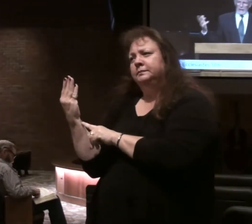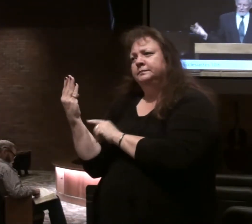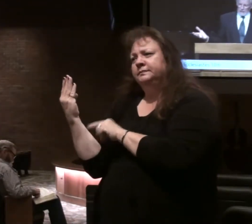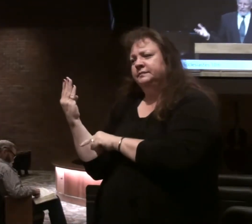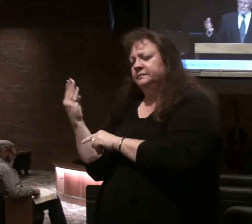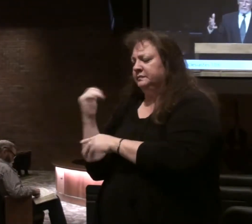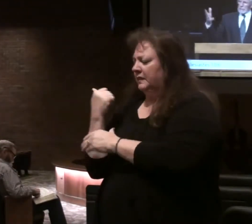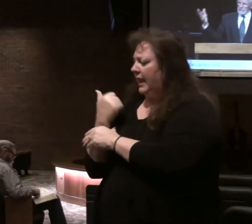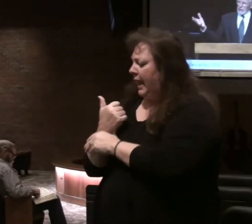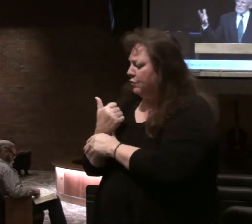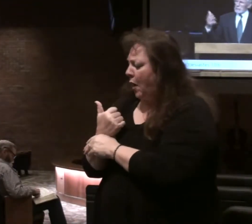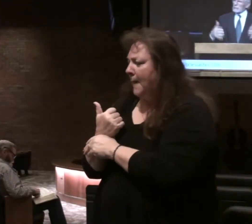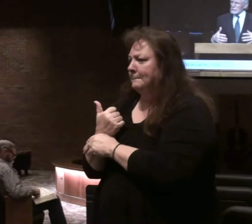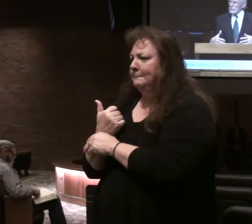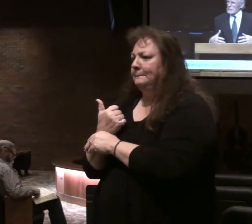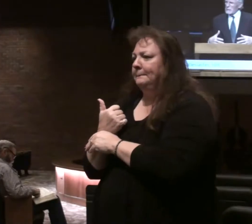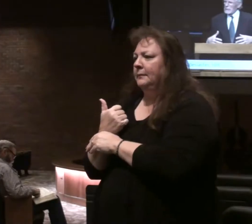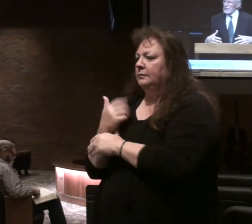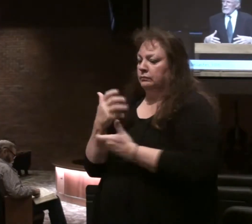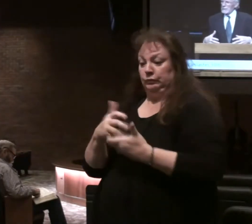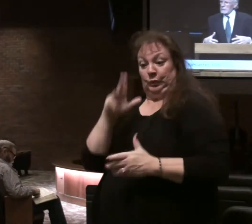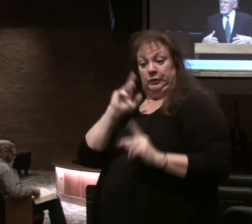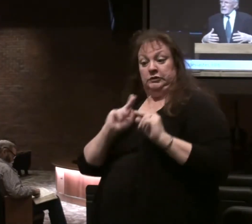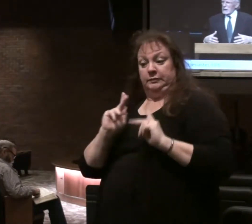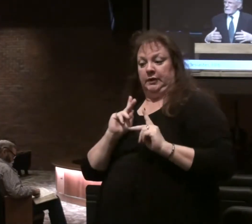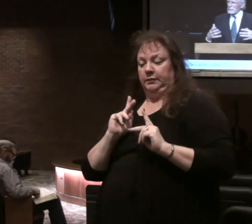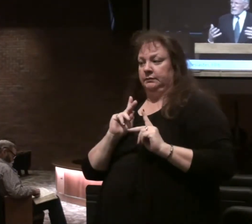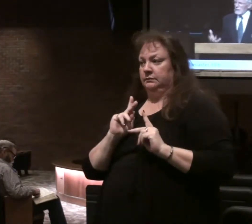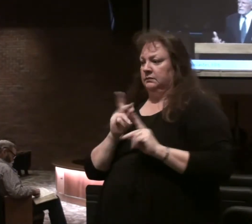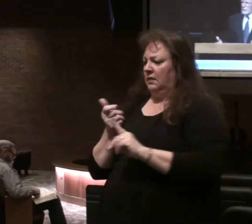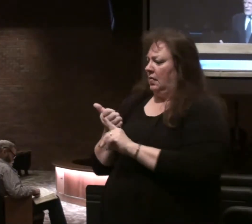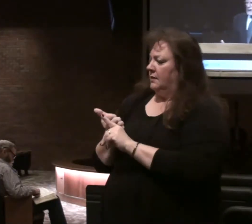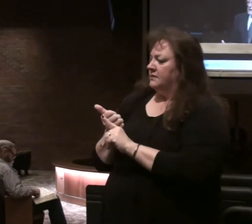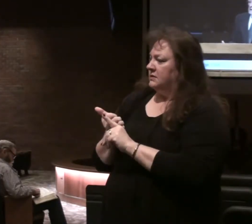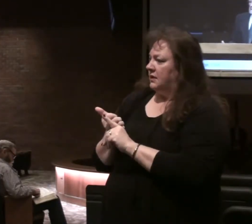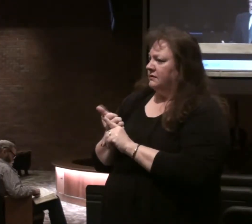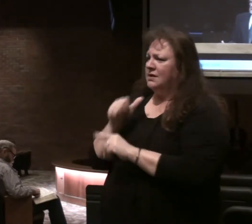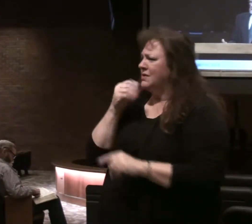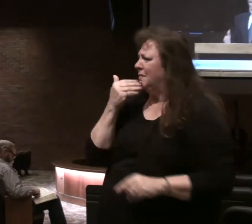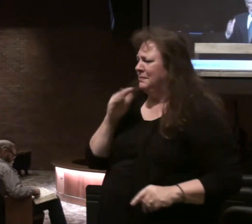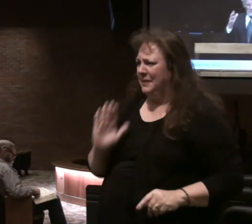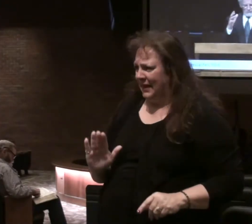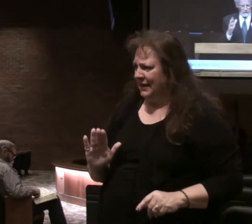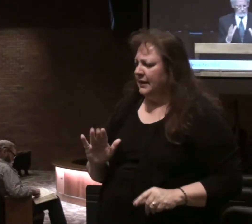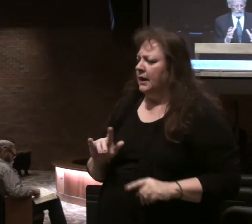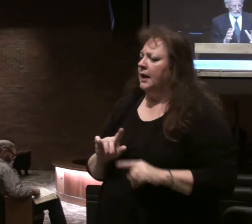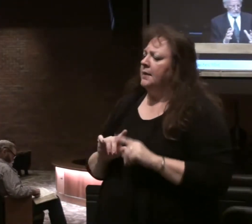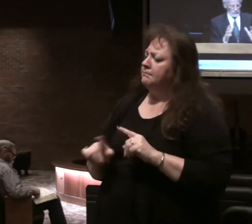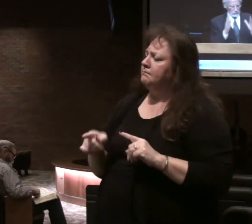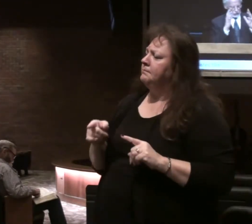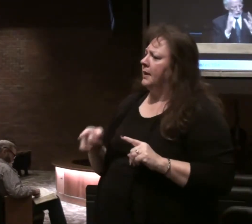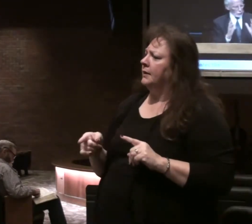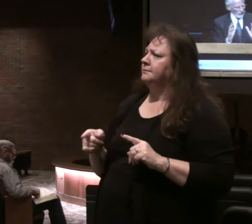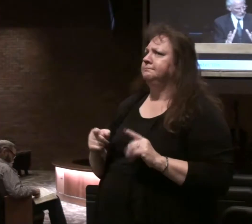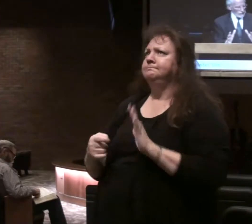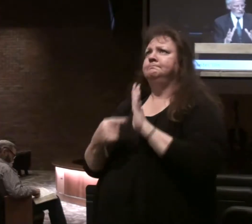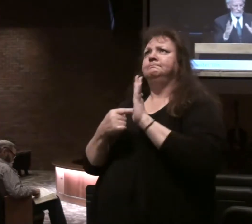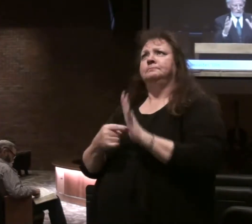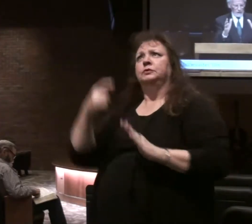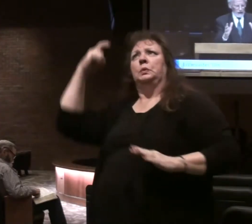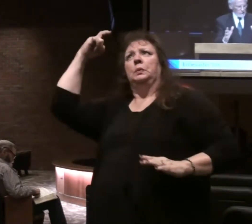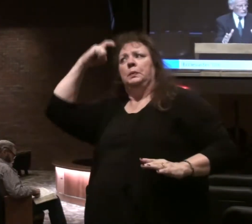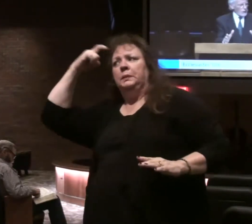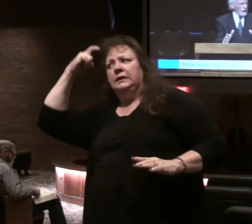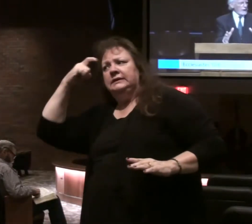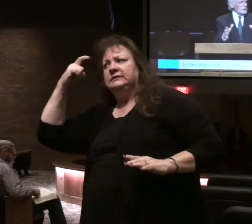like an Abraham. Examples of rich people. Riches in and of themselves aren't bad. But they would have been men who had been diligent, showed wisdom,